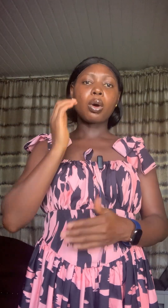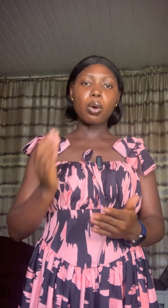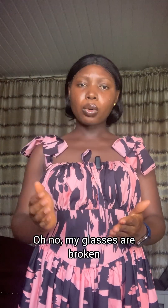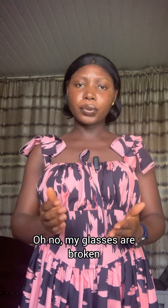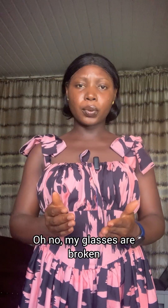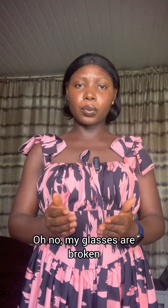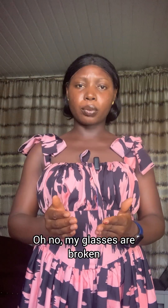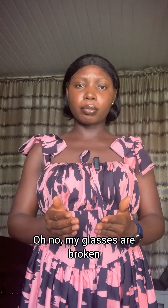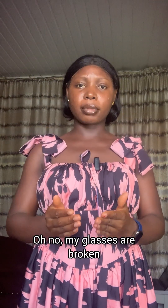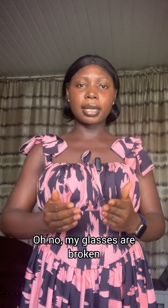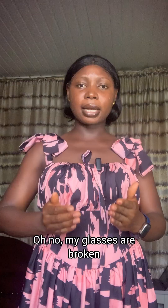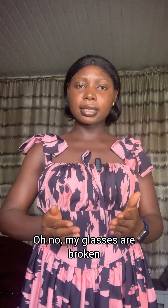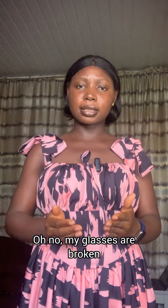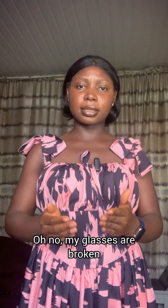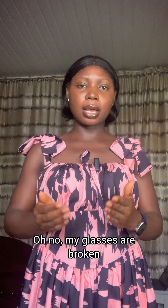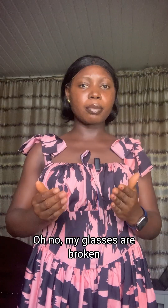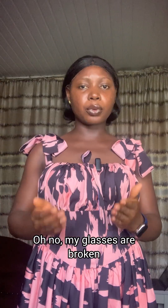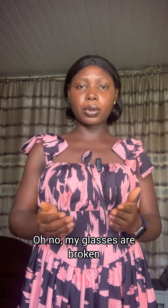Oh no, my glasses are broken.